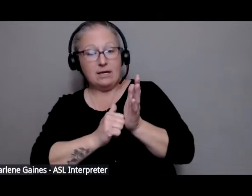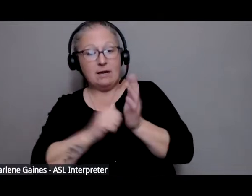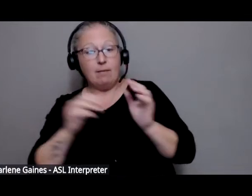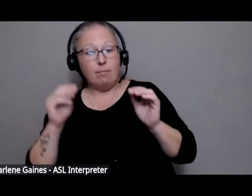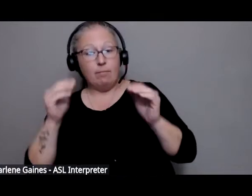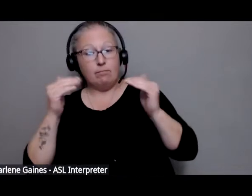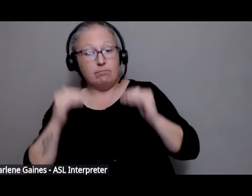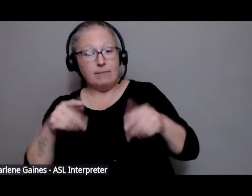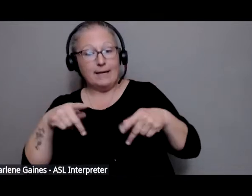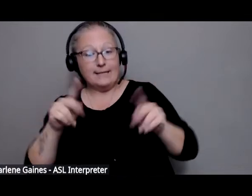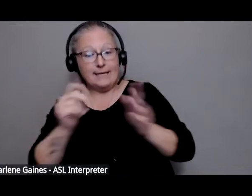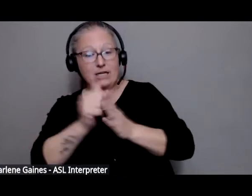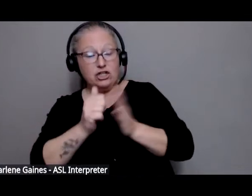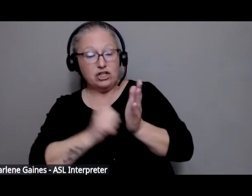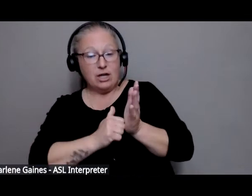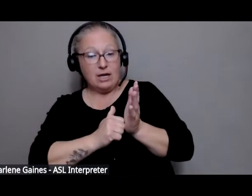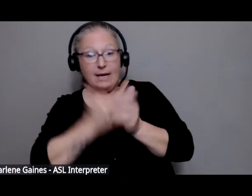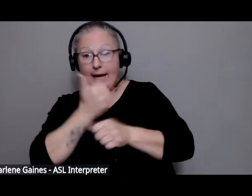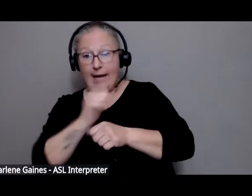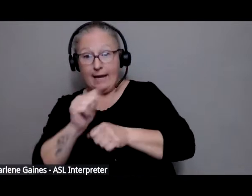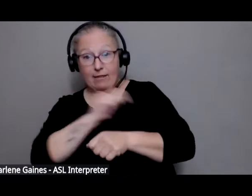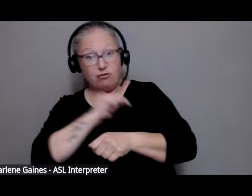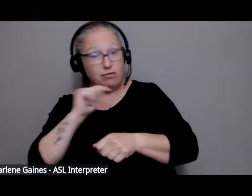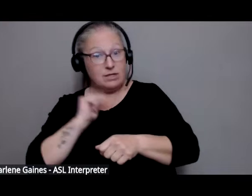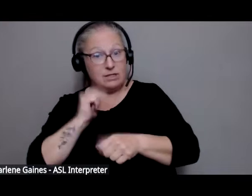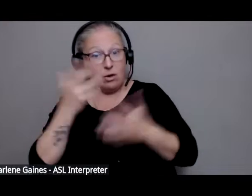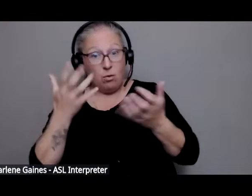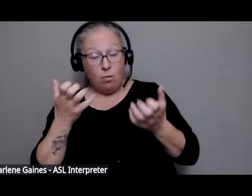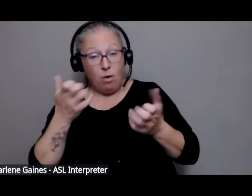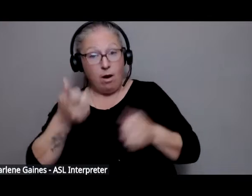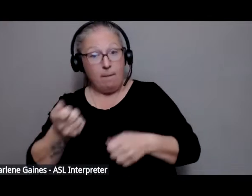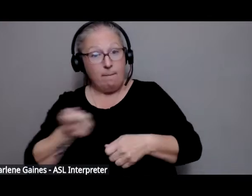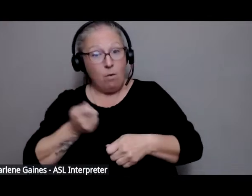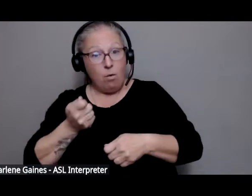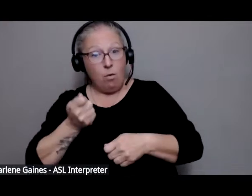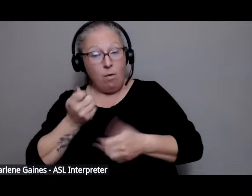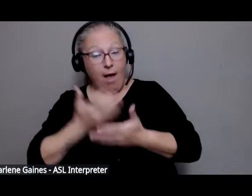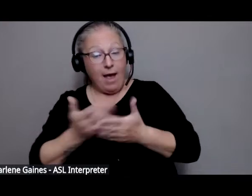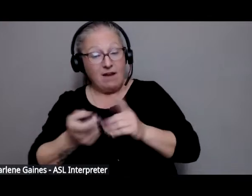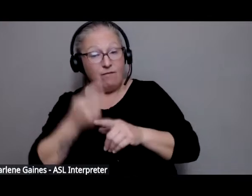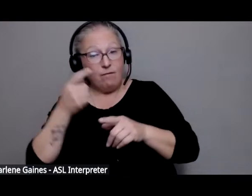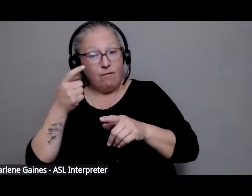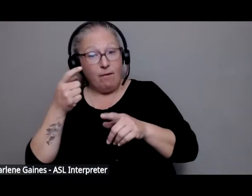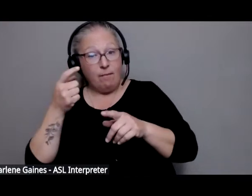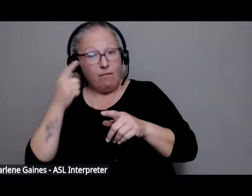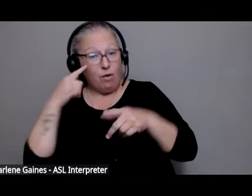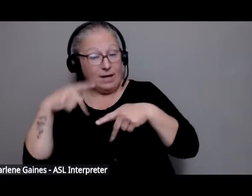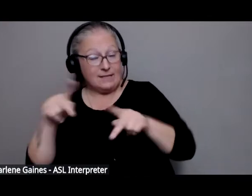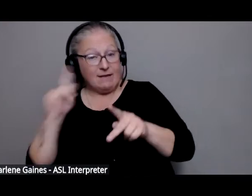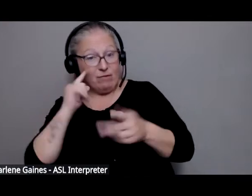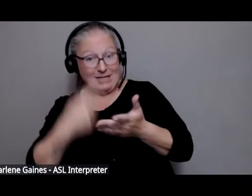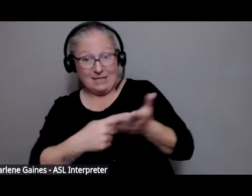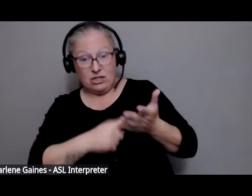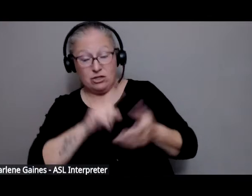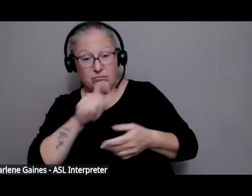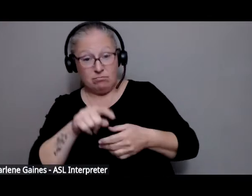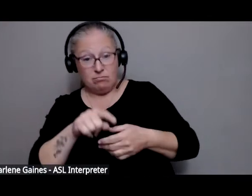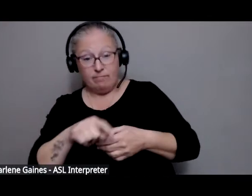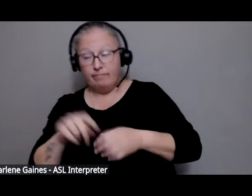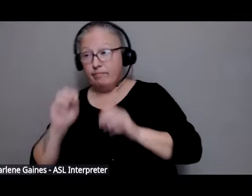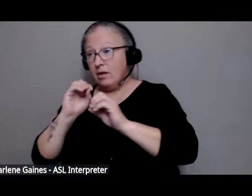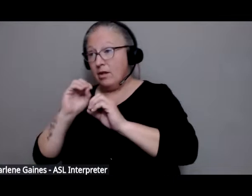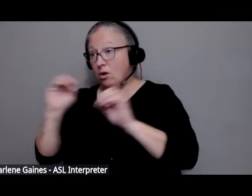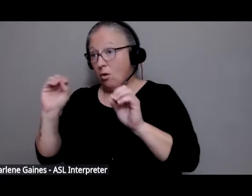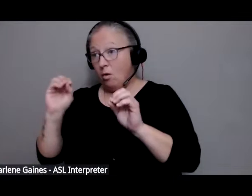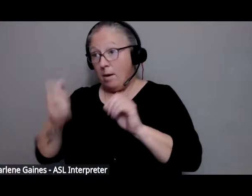the consent agenda. Do any of the trustees wish to pull an item from consent for discussion? If there are no items